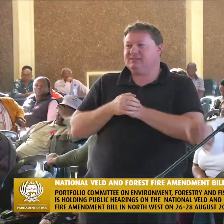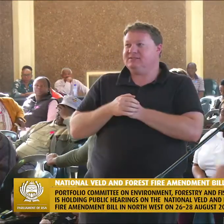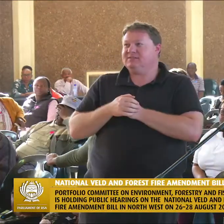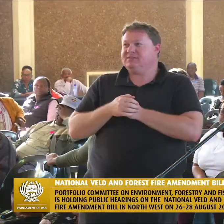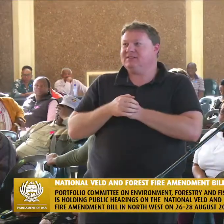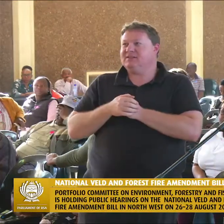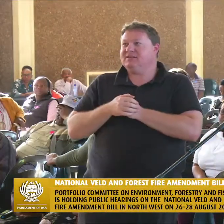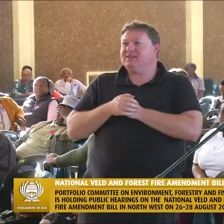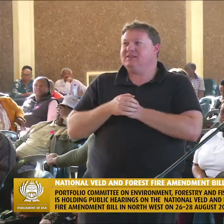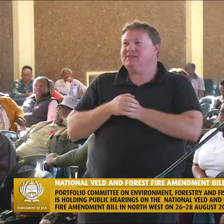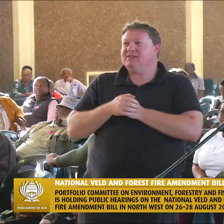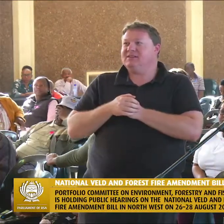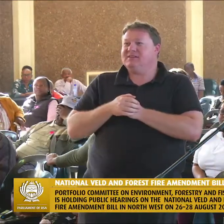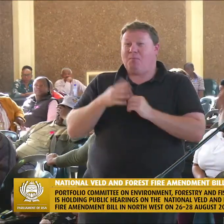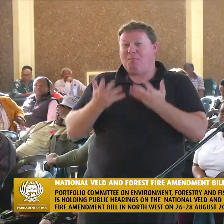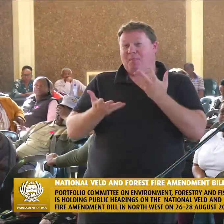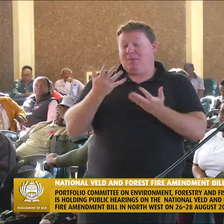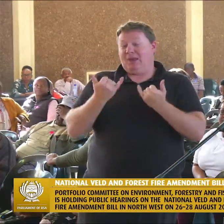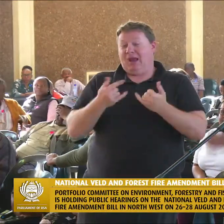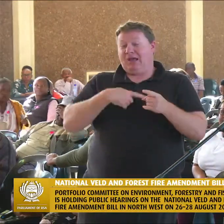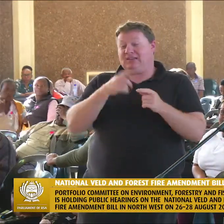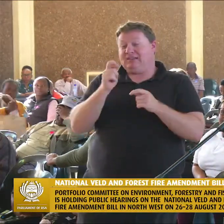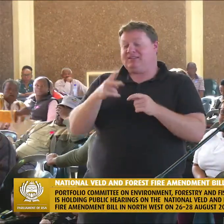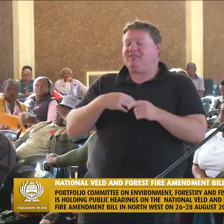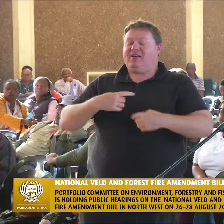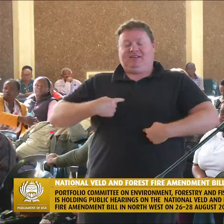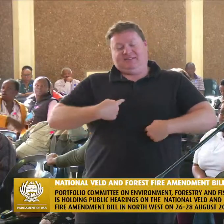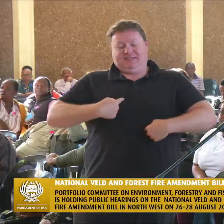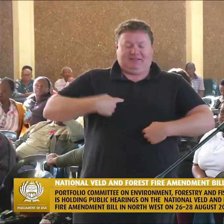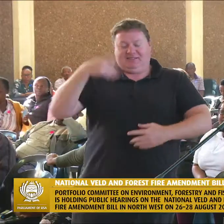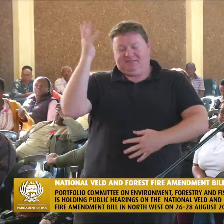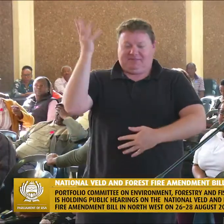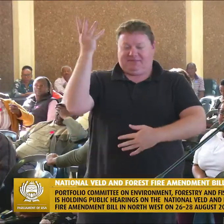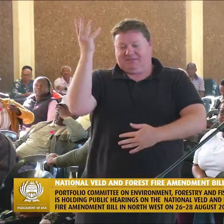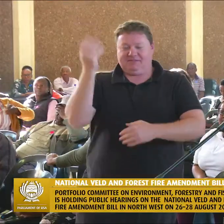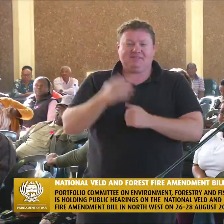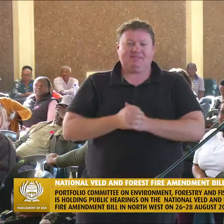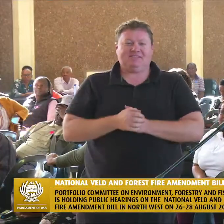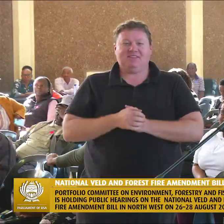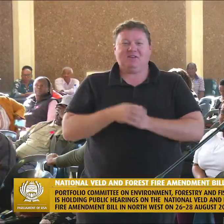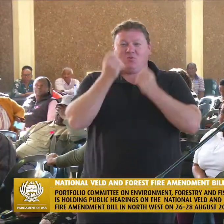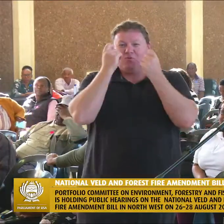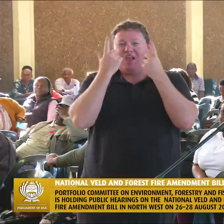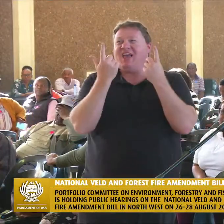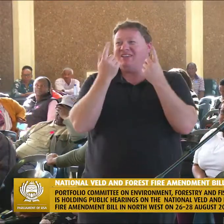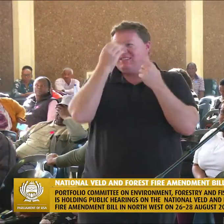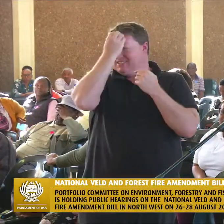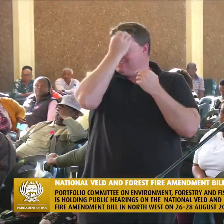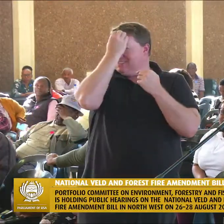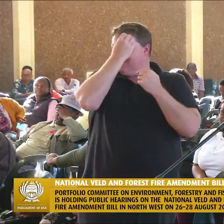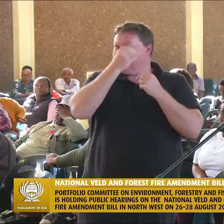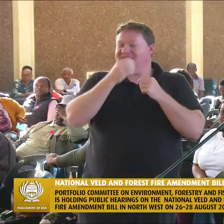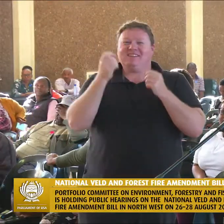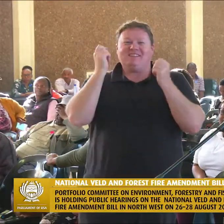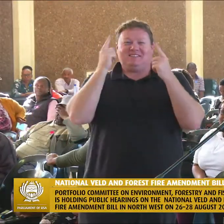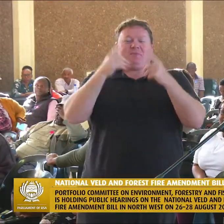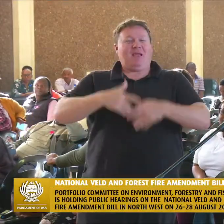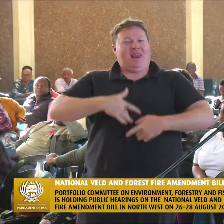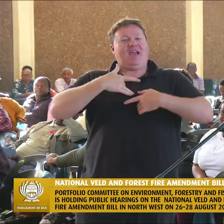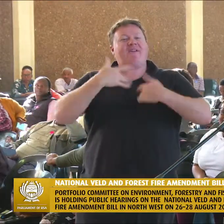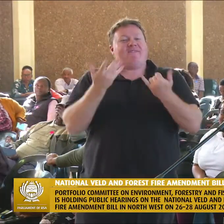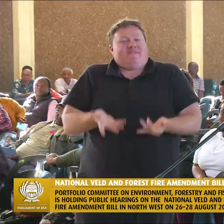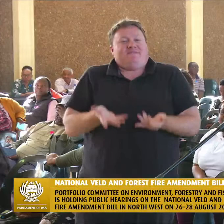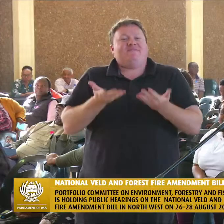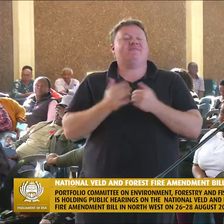maybe maybe it's because there's tv here my pen jammed so you realize that tv is living